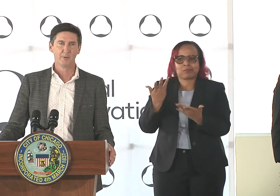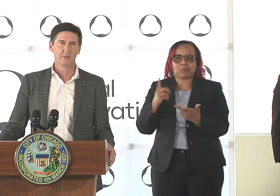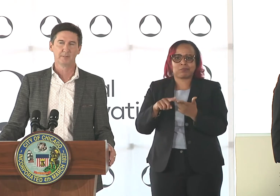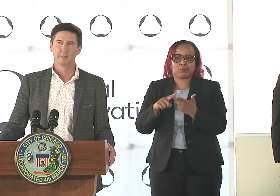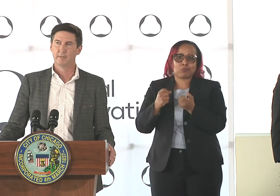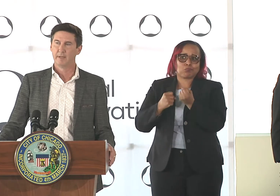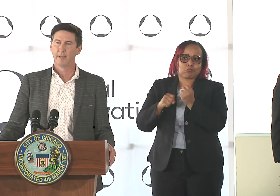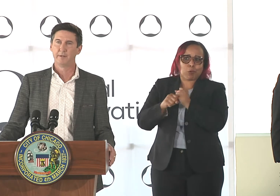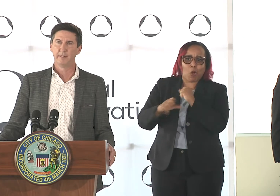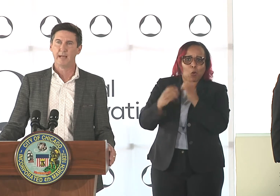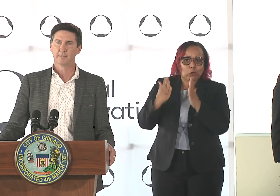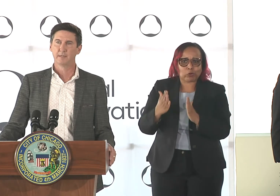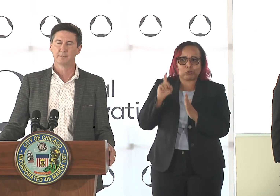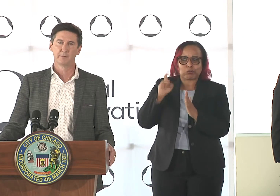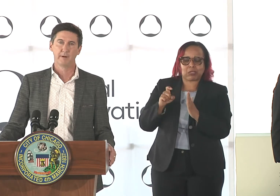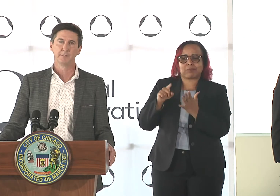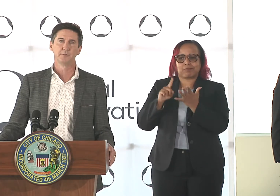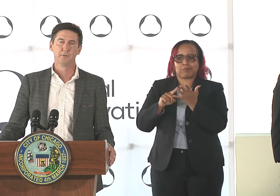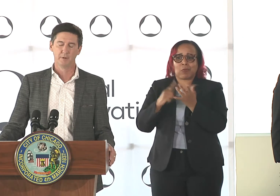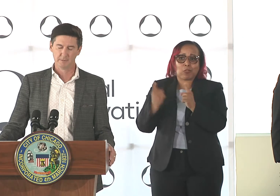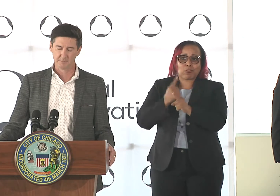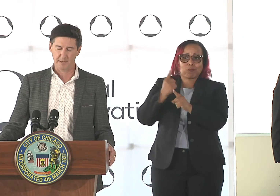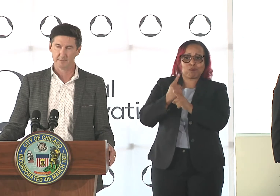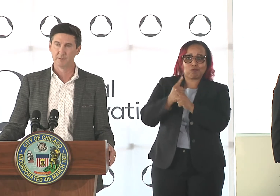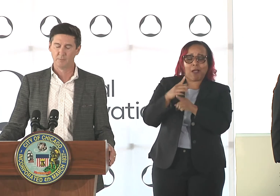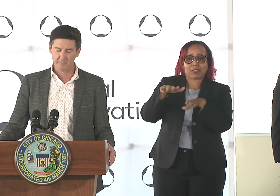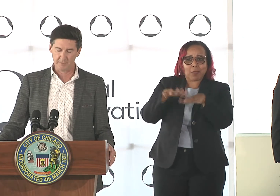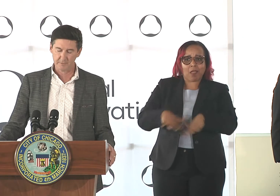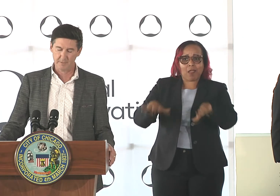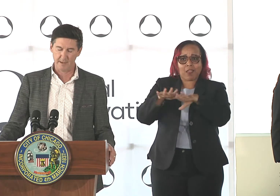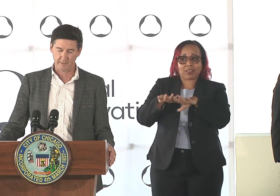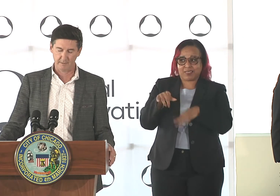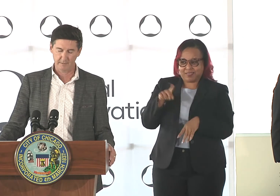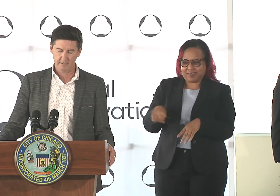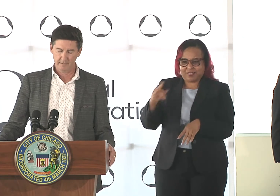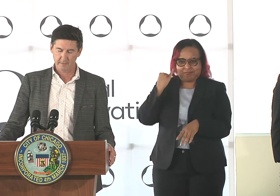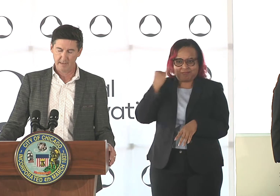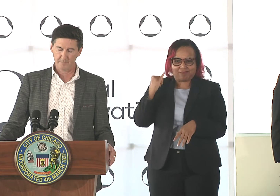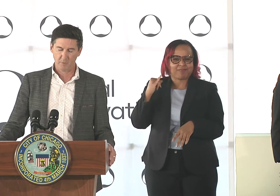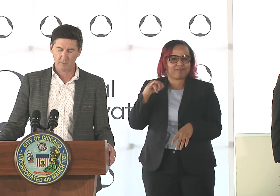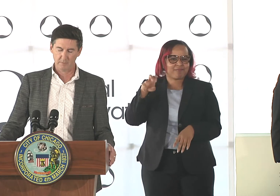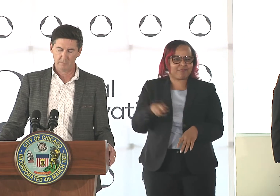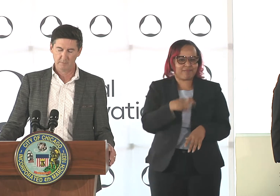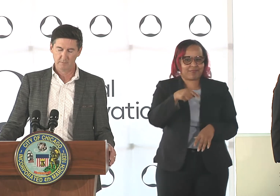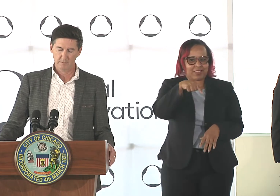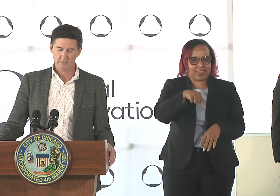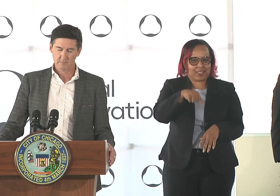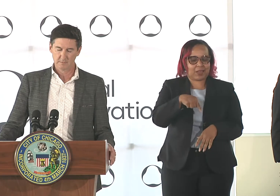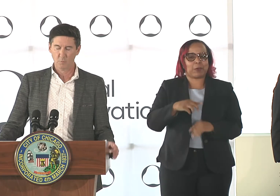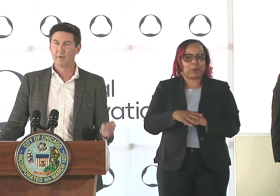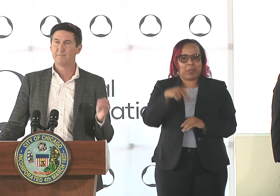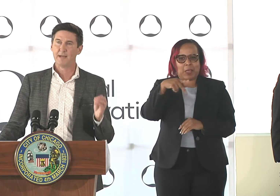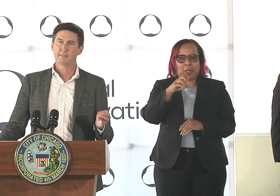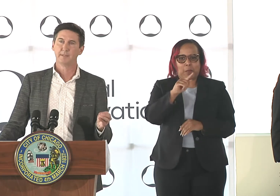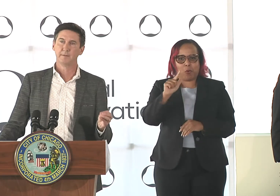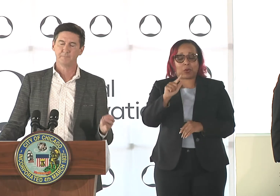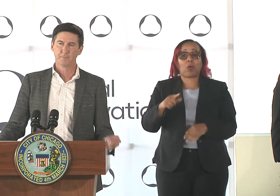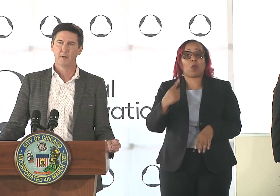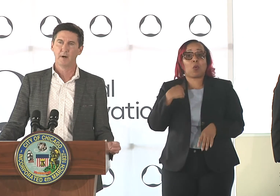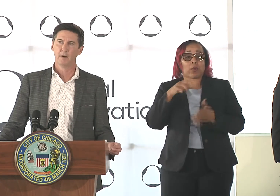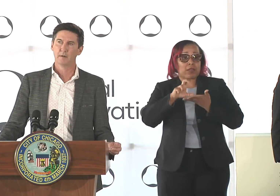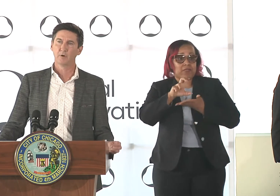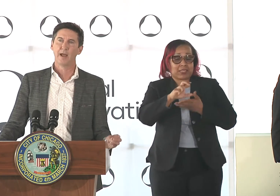to promoters, and you need access to the right studio and space. So they'll do that here at Portal. We're